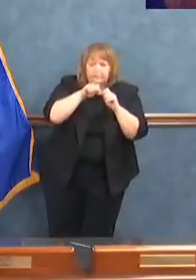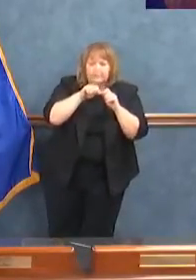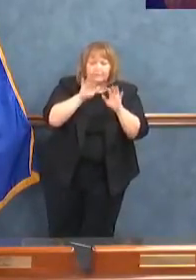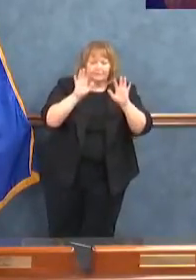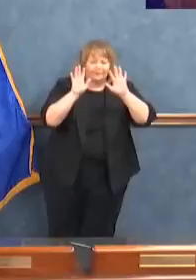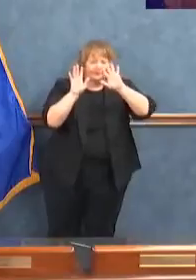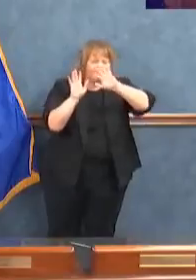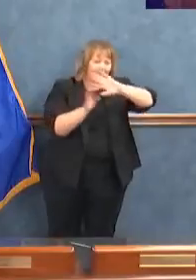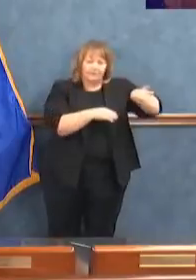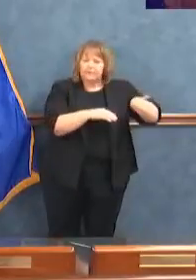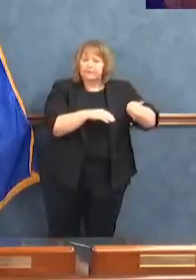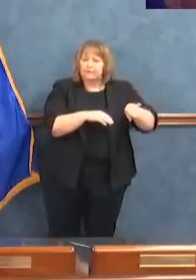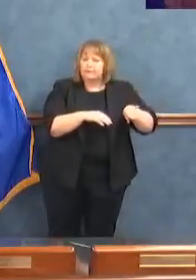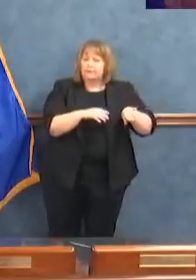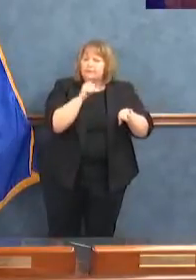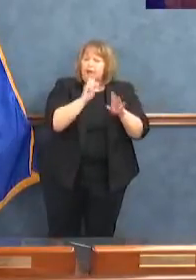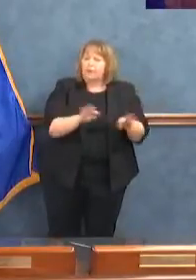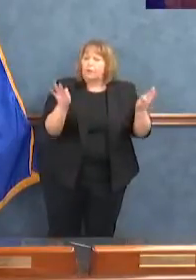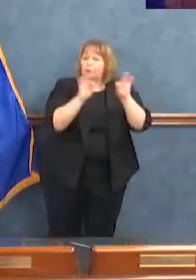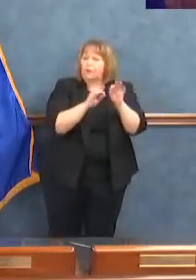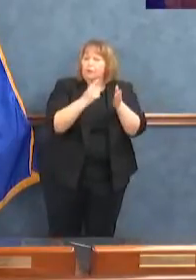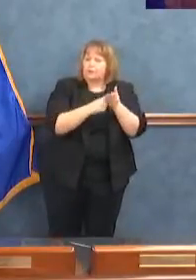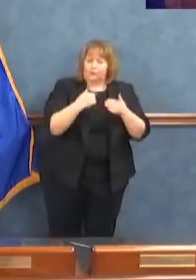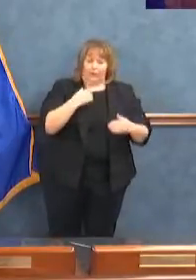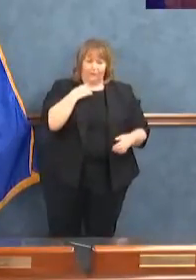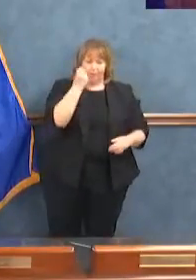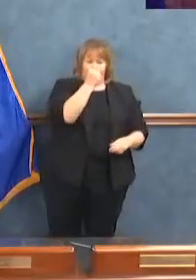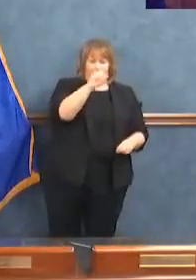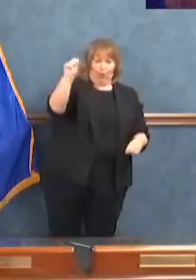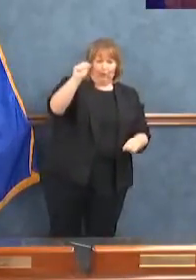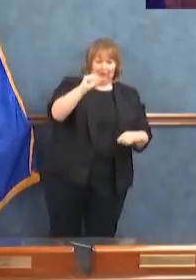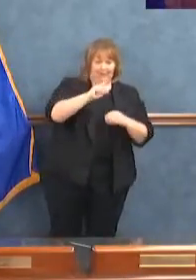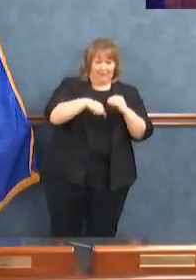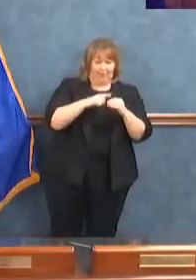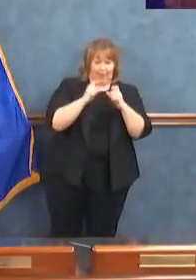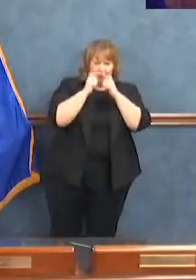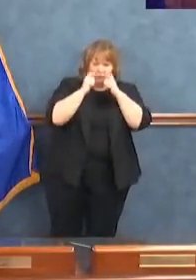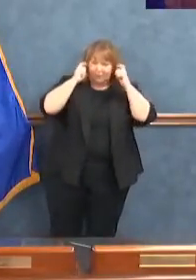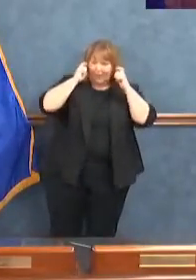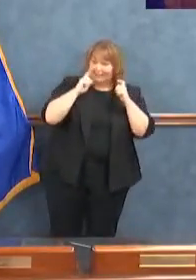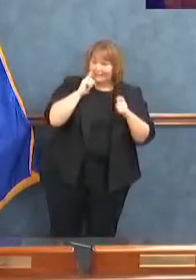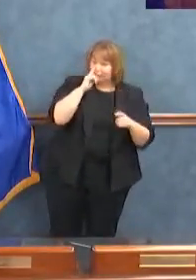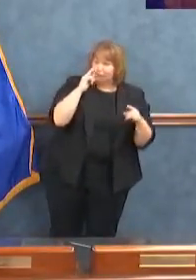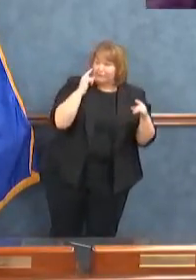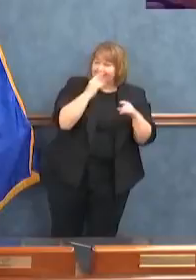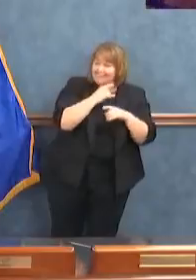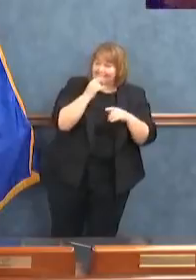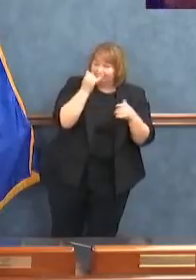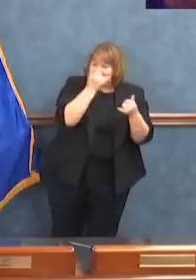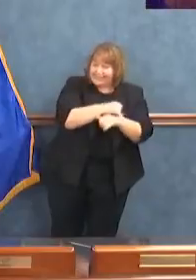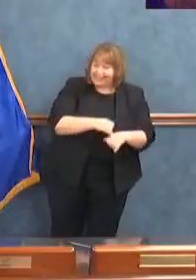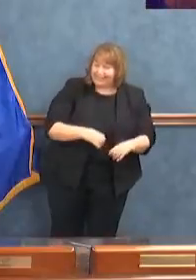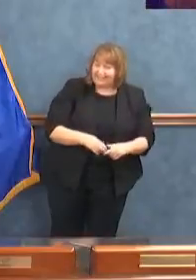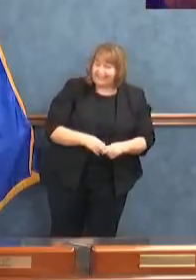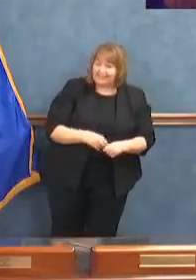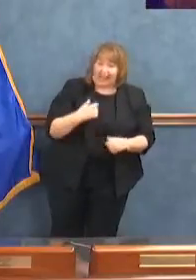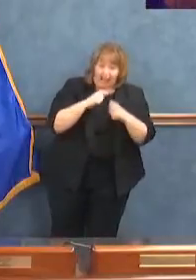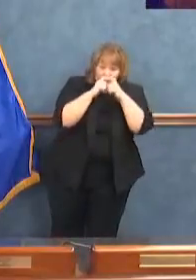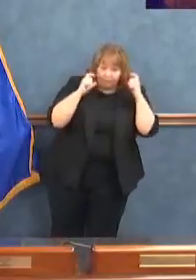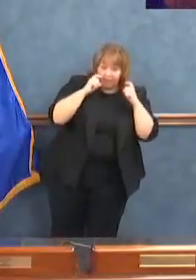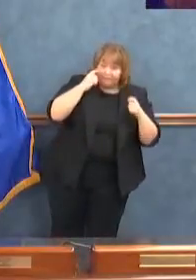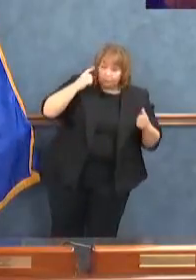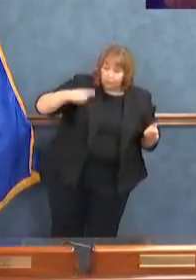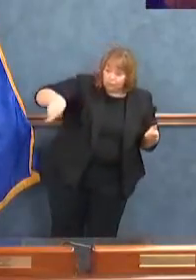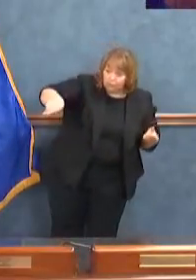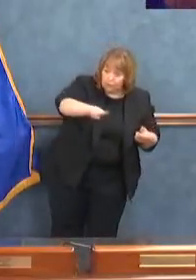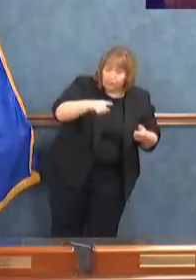That argument makes no sense. I mean, to have a protest about wearing masks is ridiculous. I wear a mask for all of you,